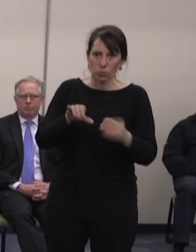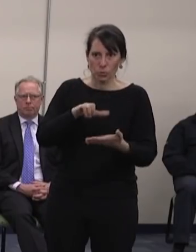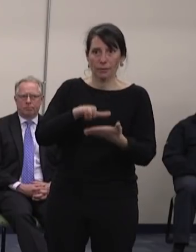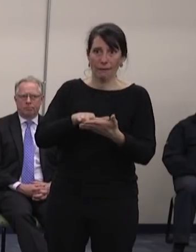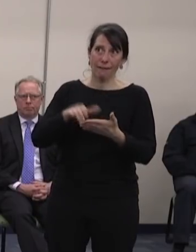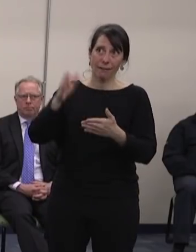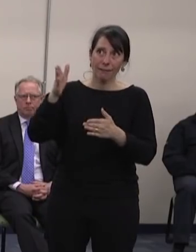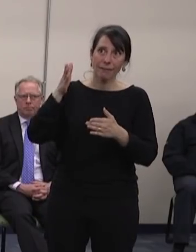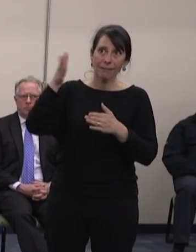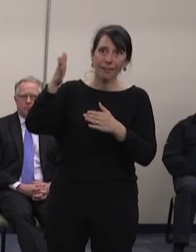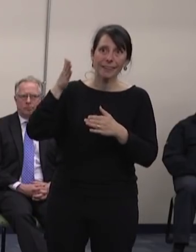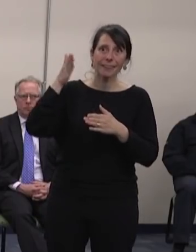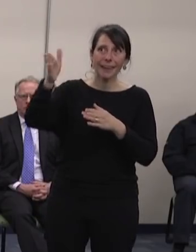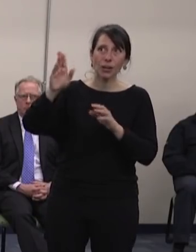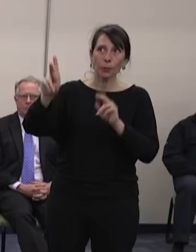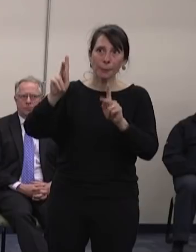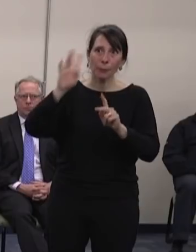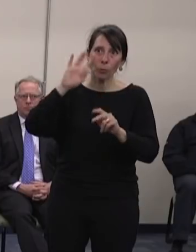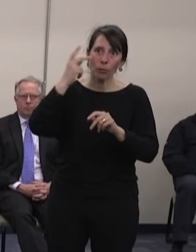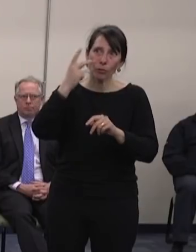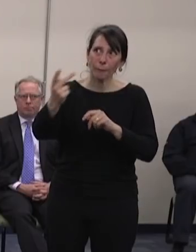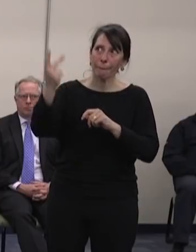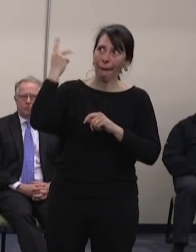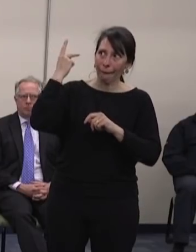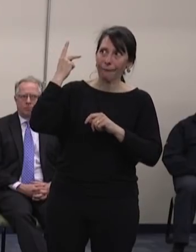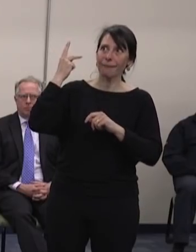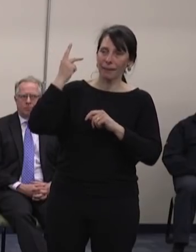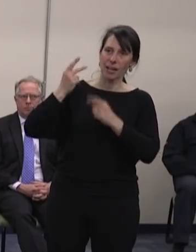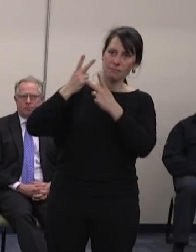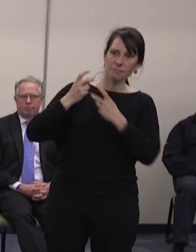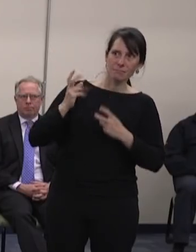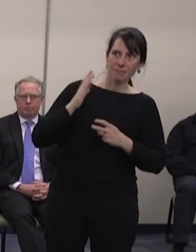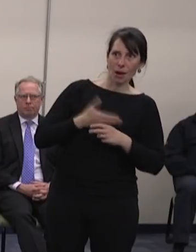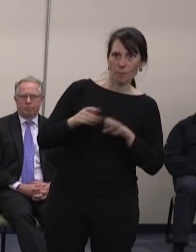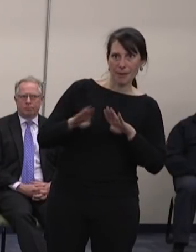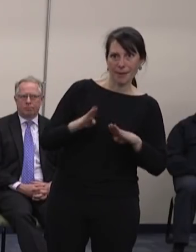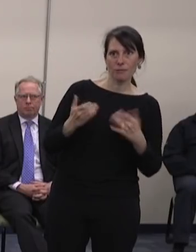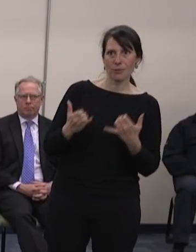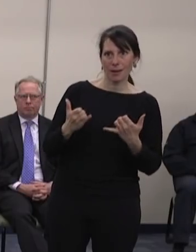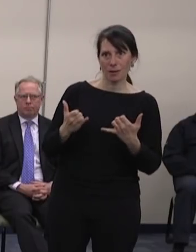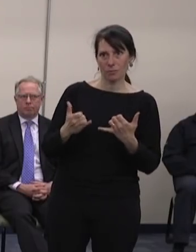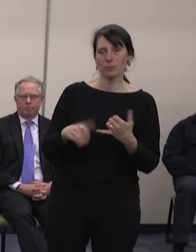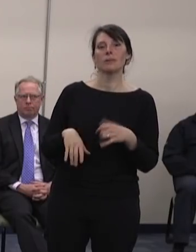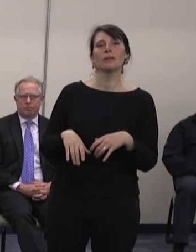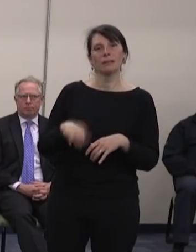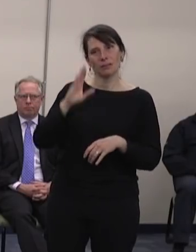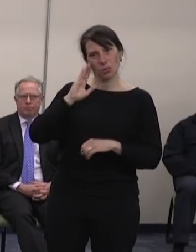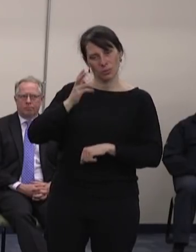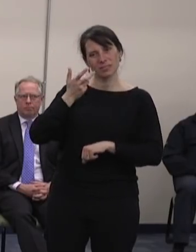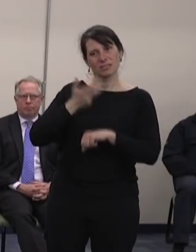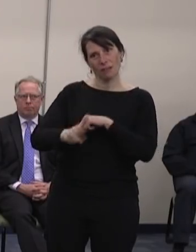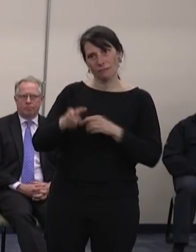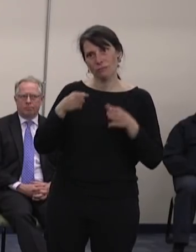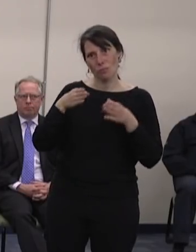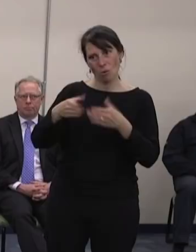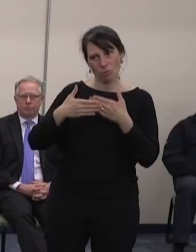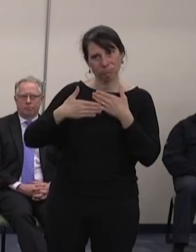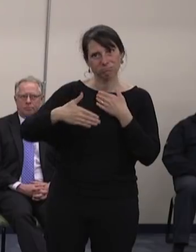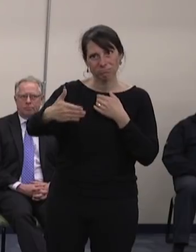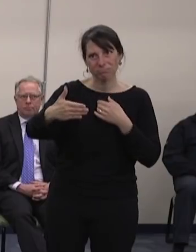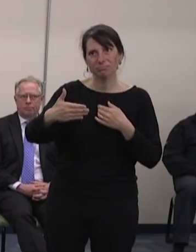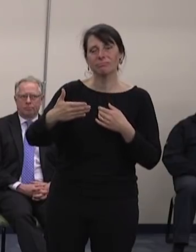know the difficult path is also the most compassionate way forward. We must lay down